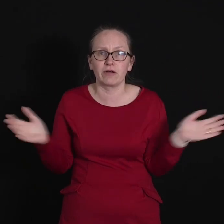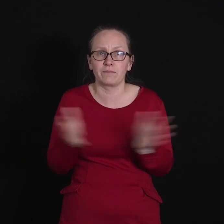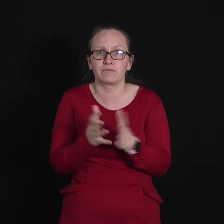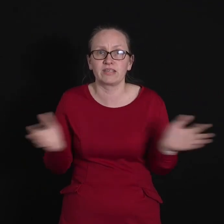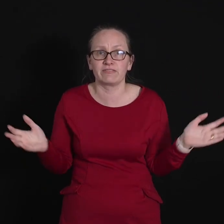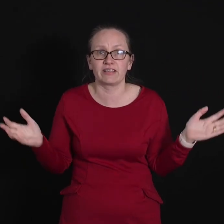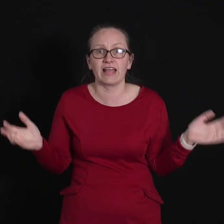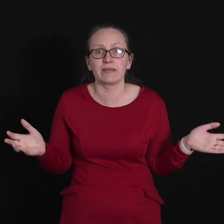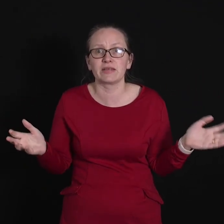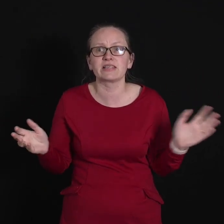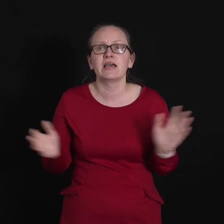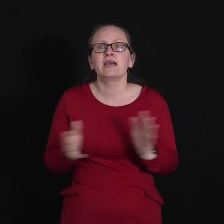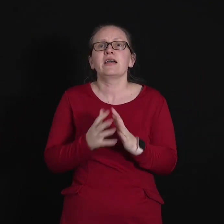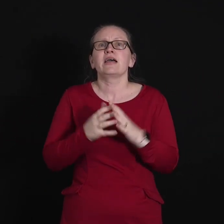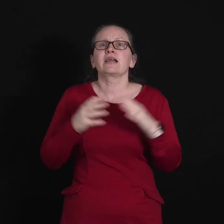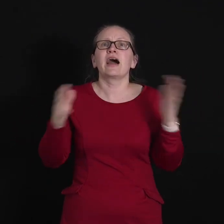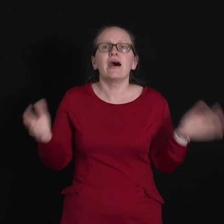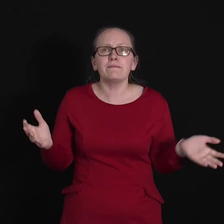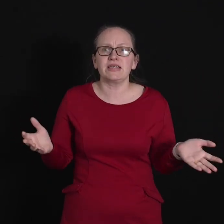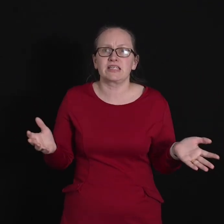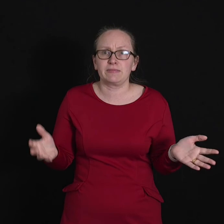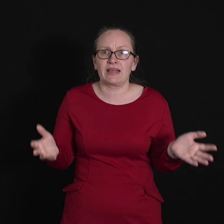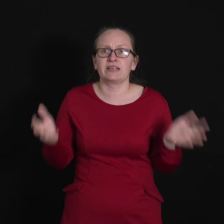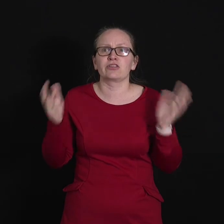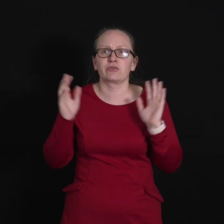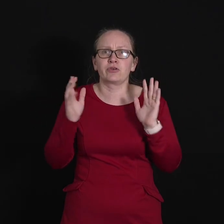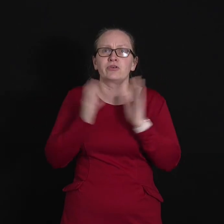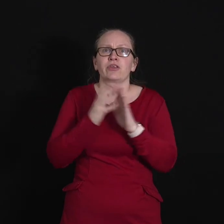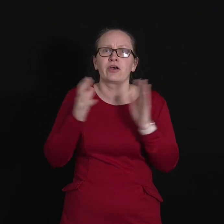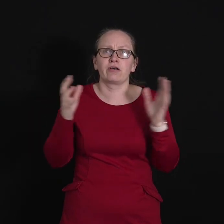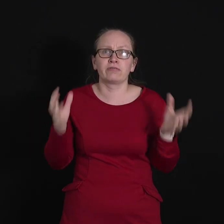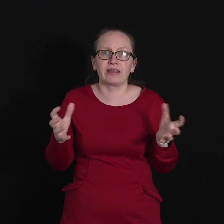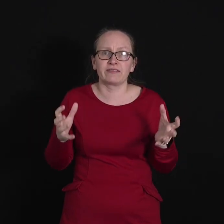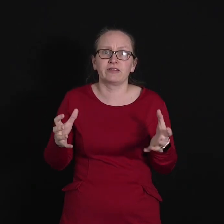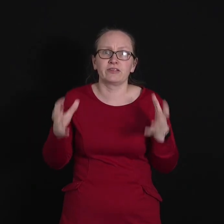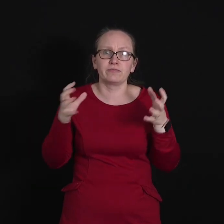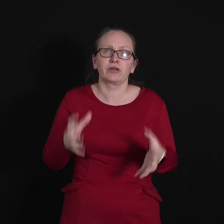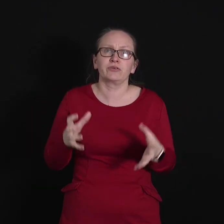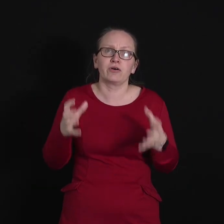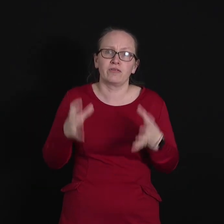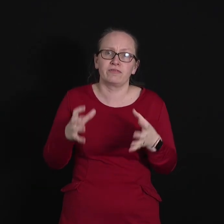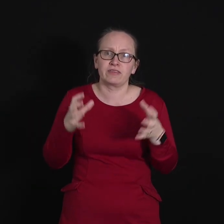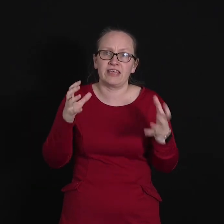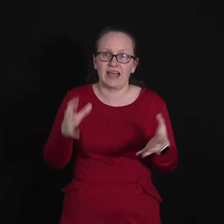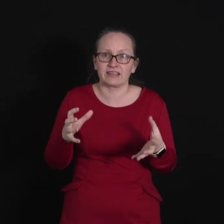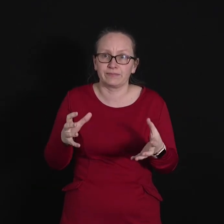from different elements, can't be explained through the Rutherford model of the atom.